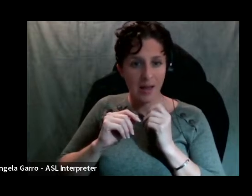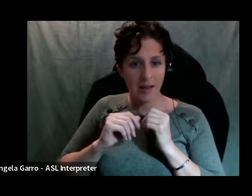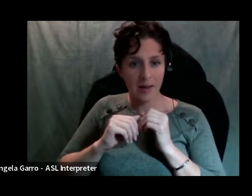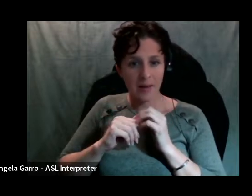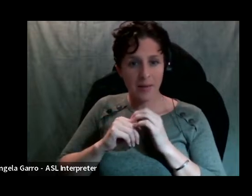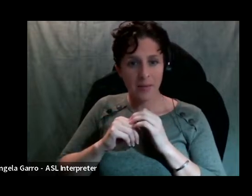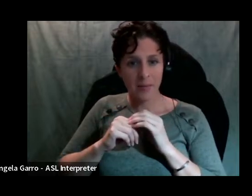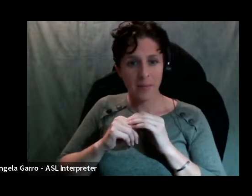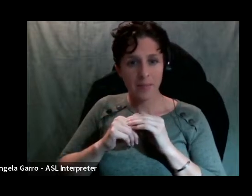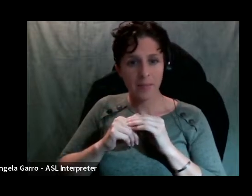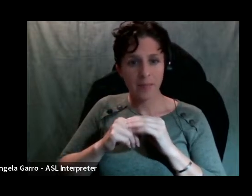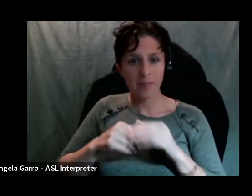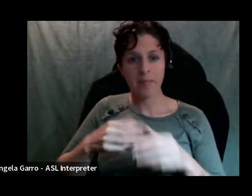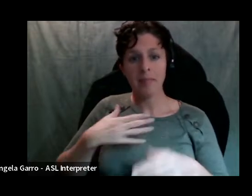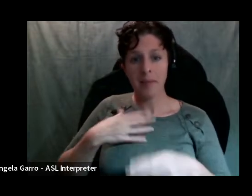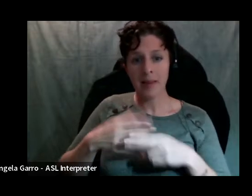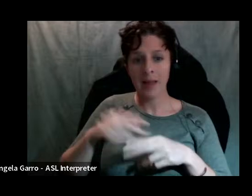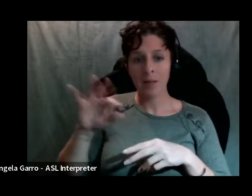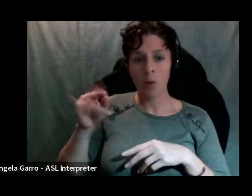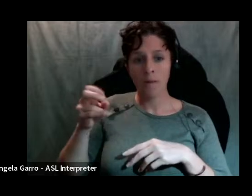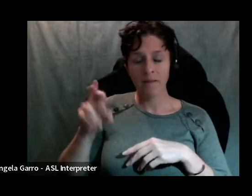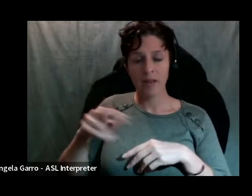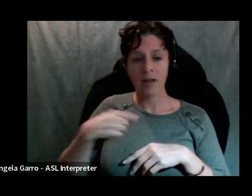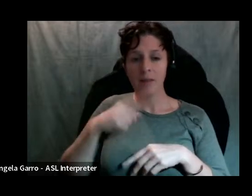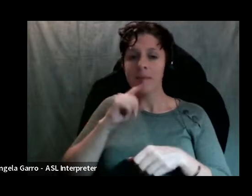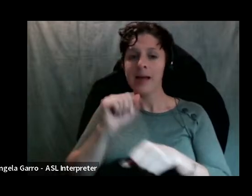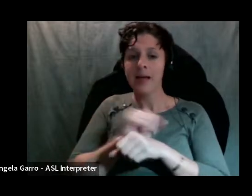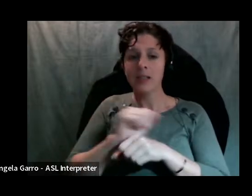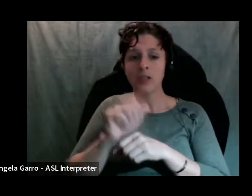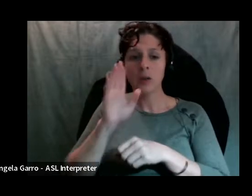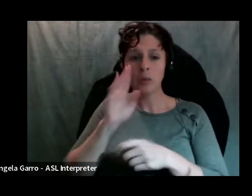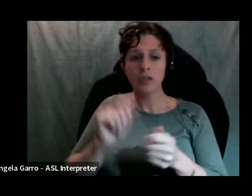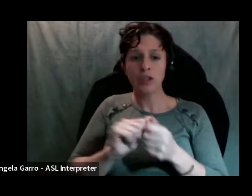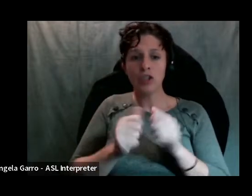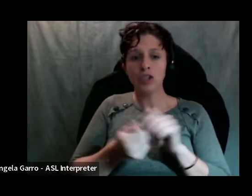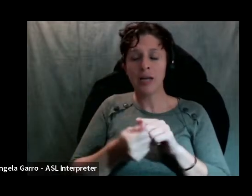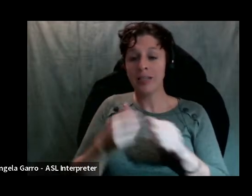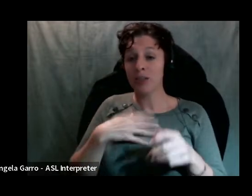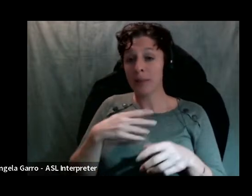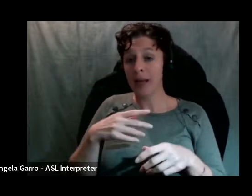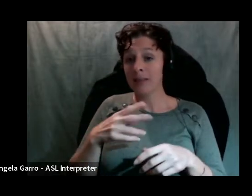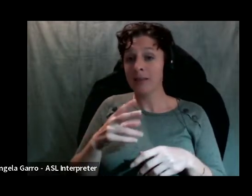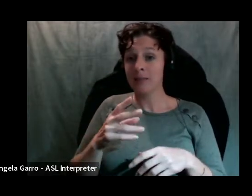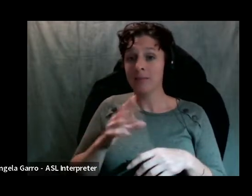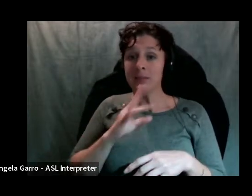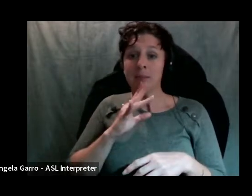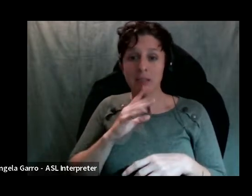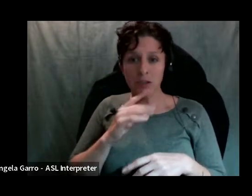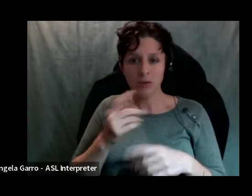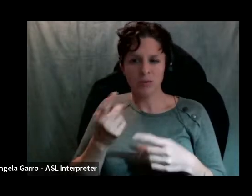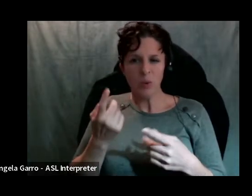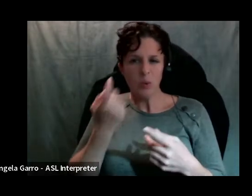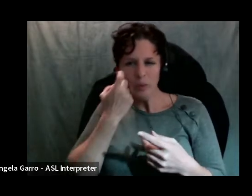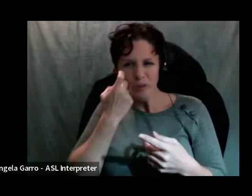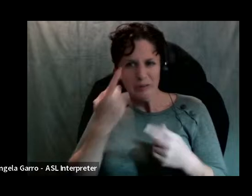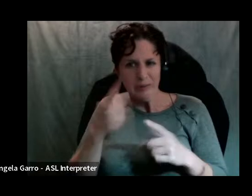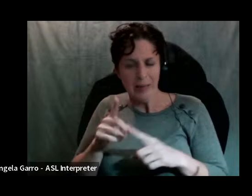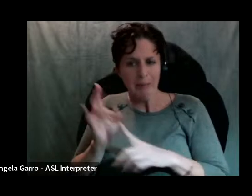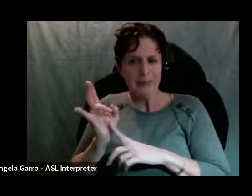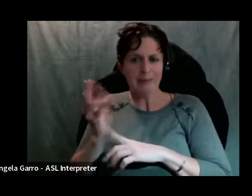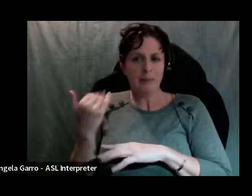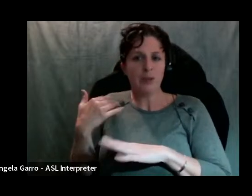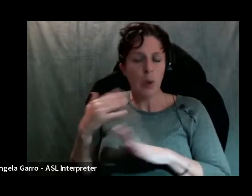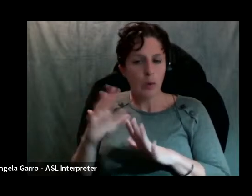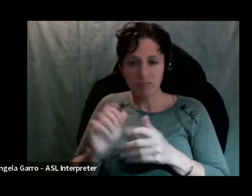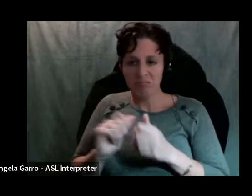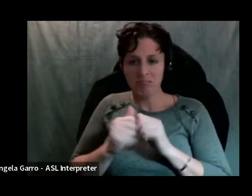Hi, my name is Ofer, and I'm actually gonna change my speech completely after what just happened 7 minutes ago. I